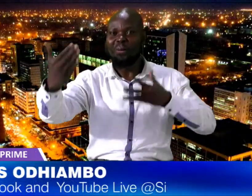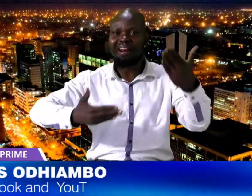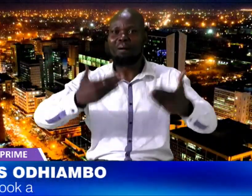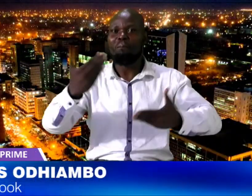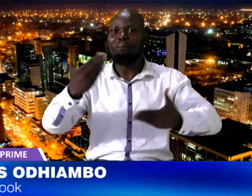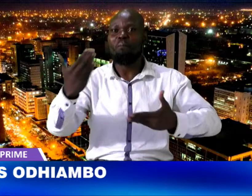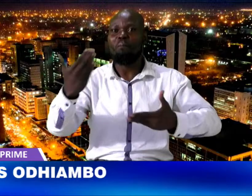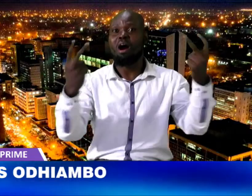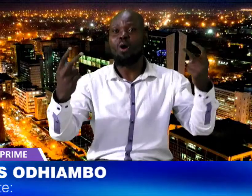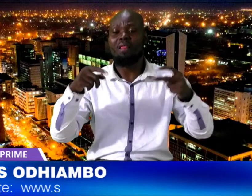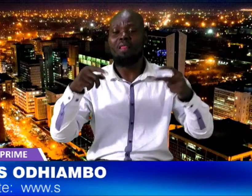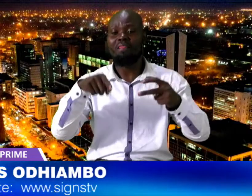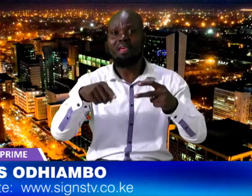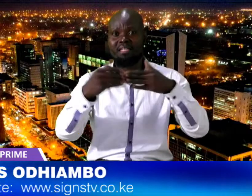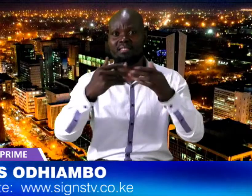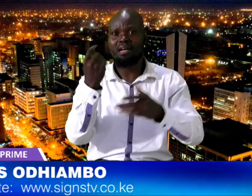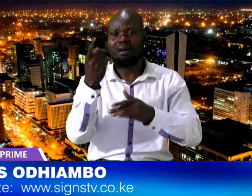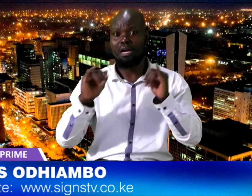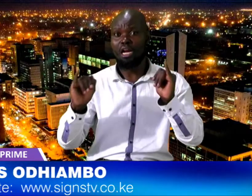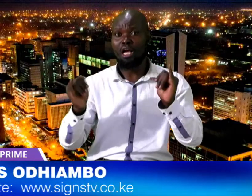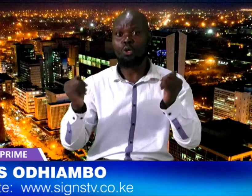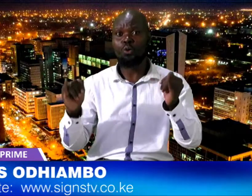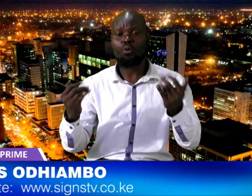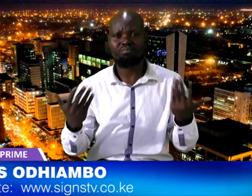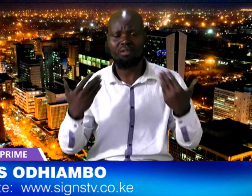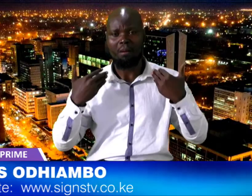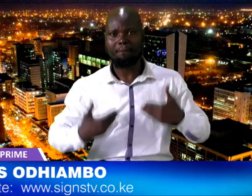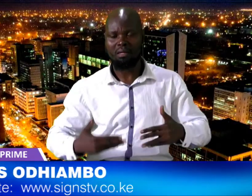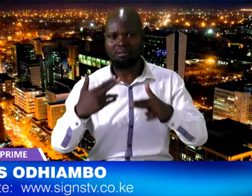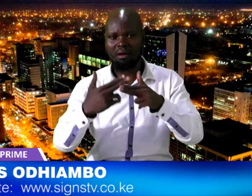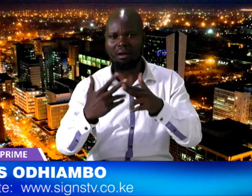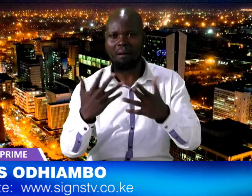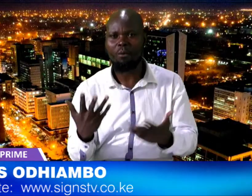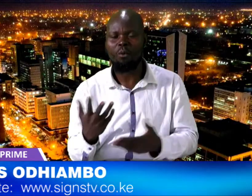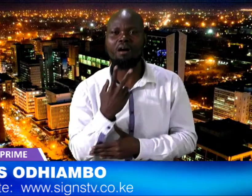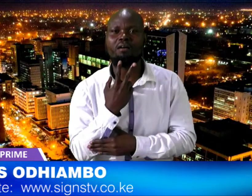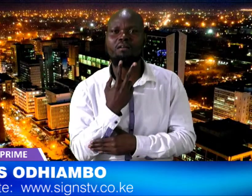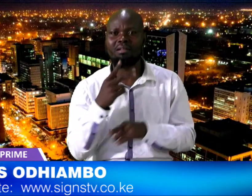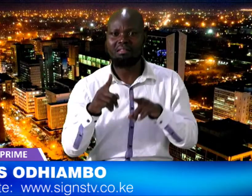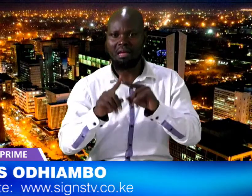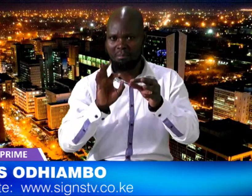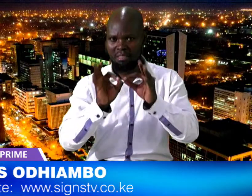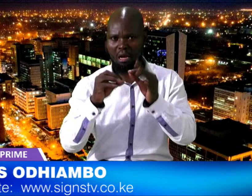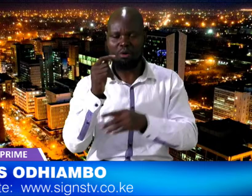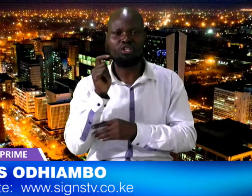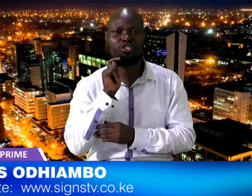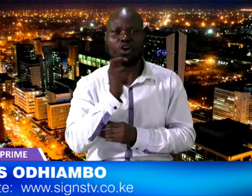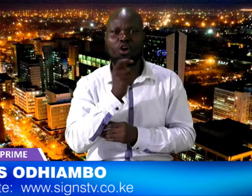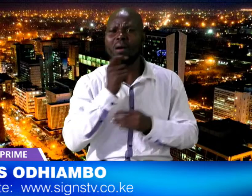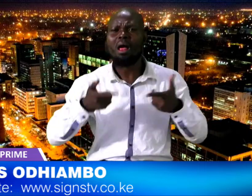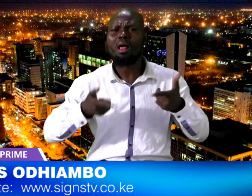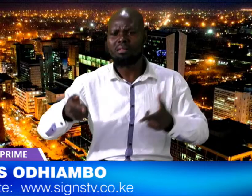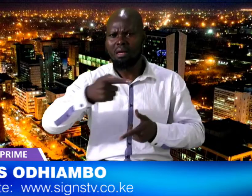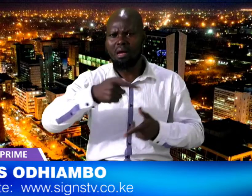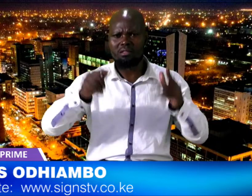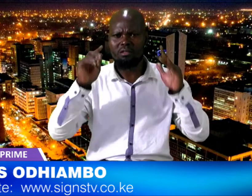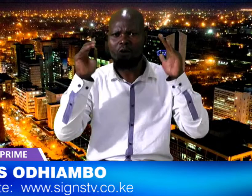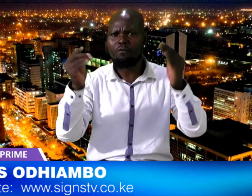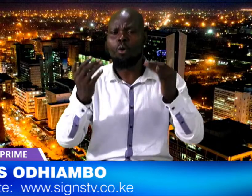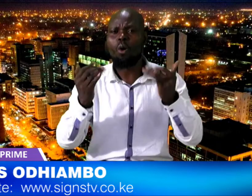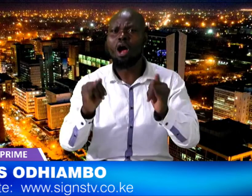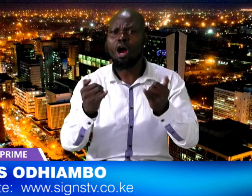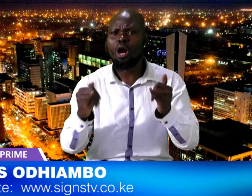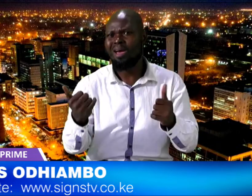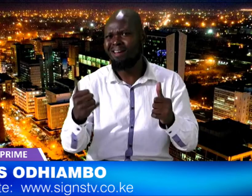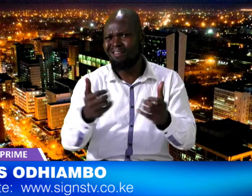Hello and good evening, viewers. Welcome to Science TV Prime News. You are with me, ELVIS ODHIAMBO, with my sign language interpreter